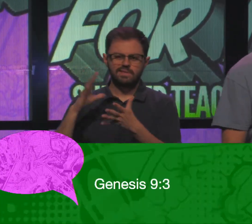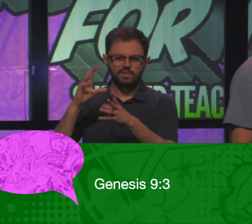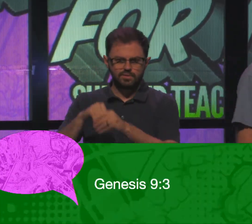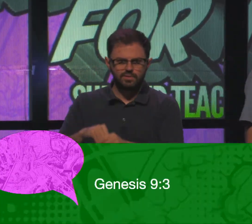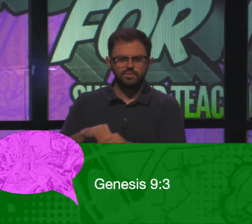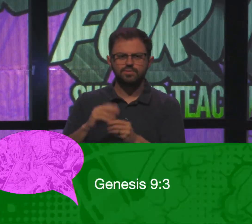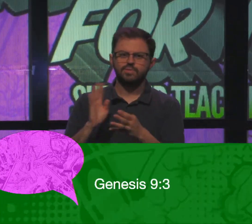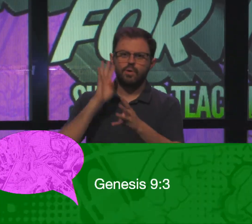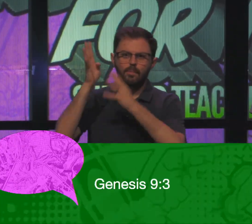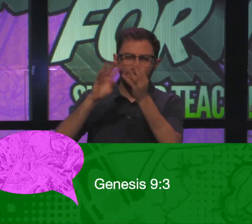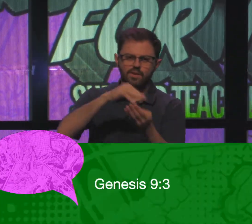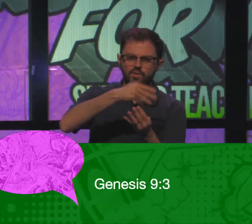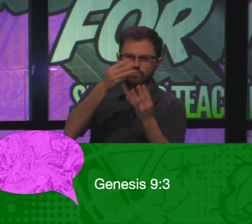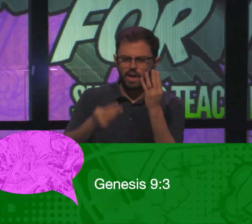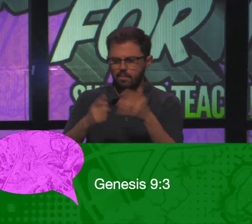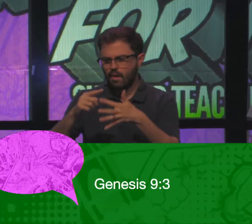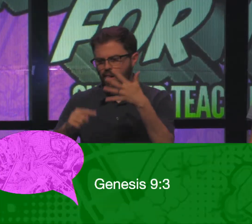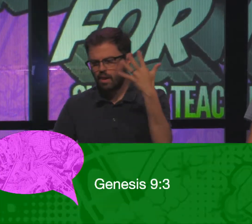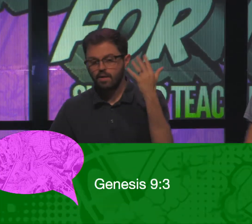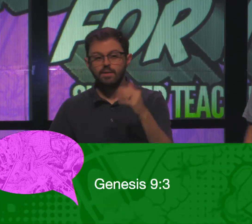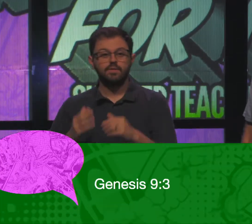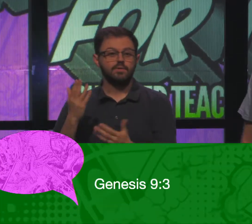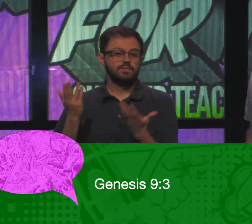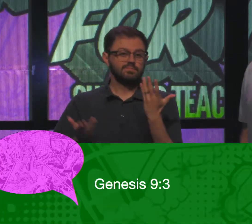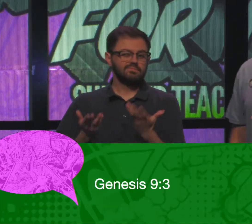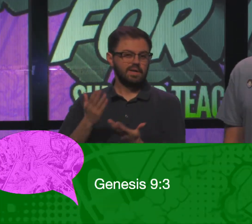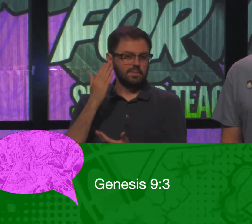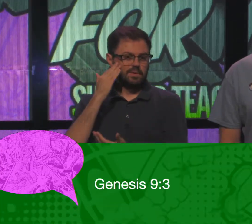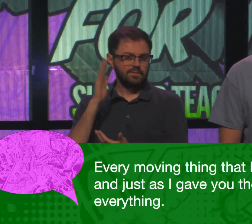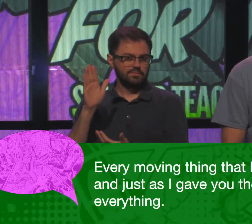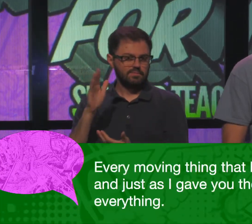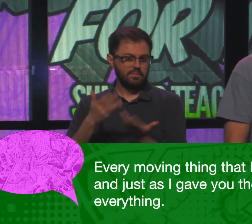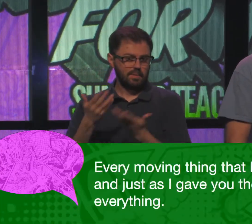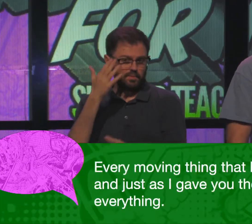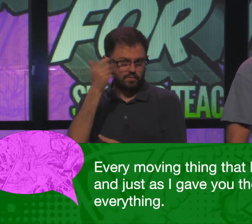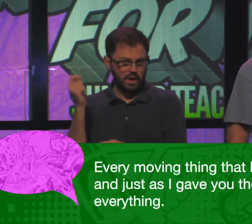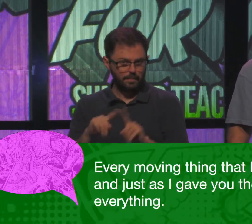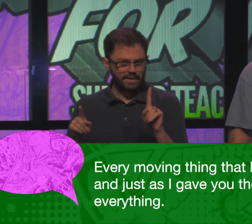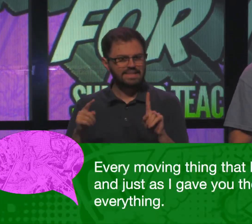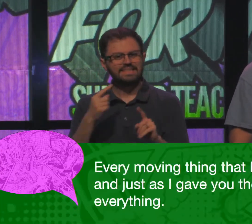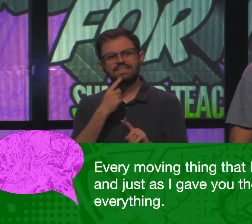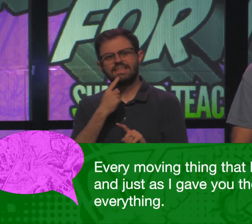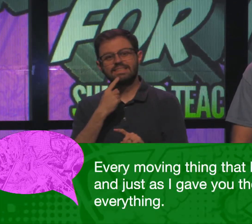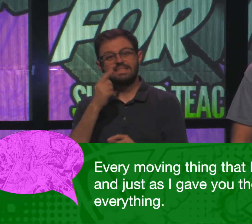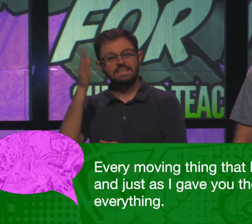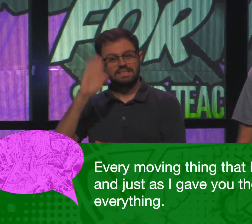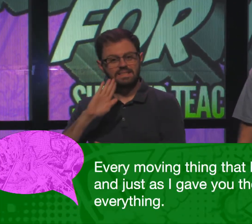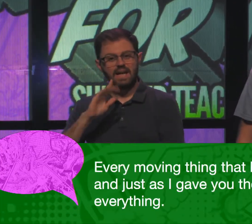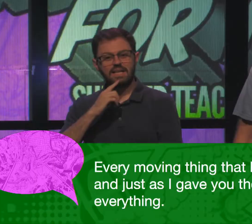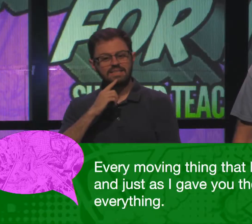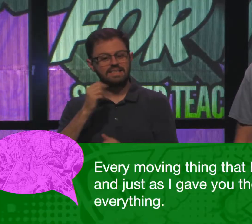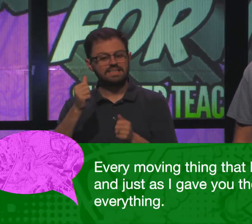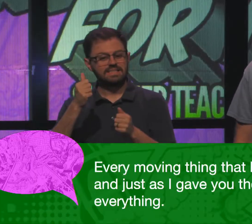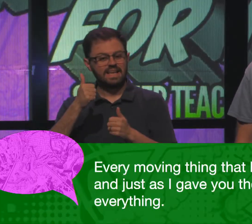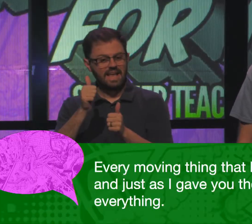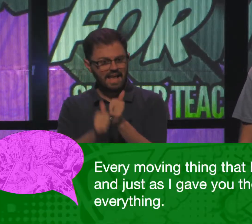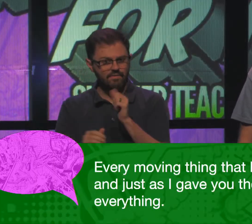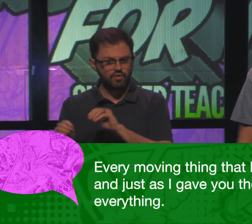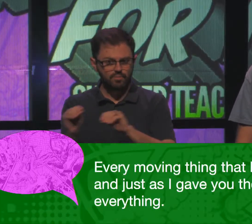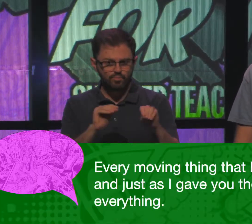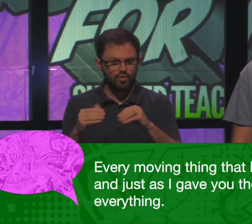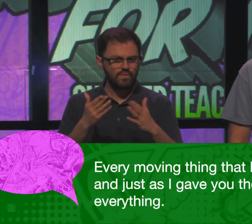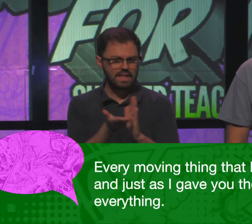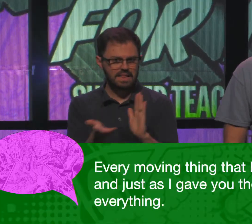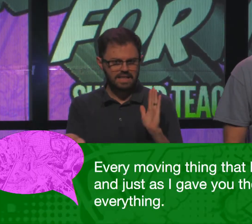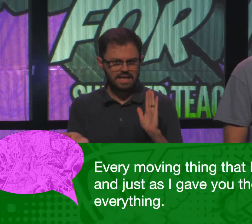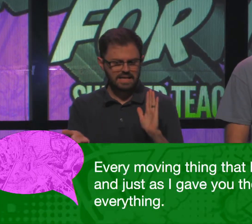don't know if you know it or not, but in the Noahic covenant, in Genesis chapter 9, verse 3, it says, God says, every moving thing that lives shall